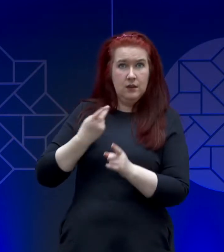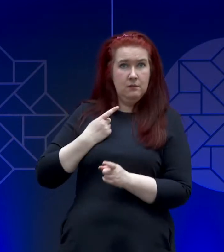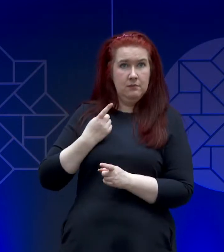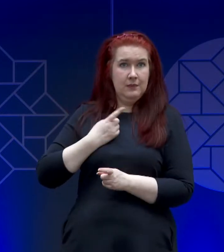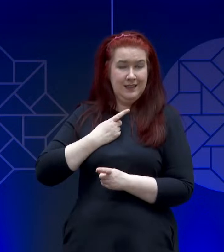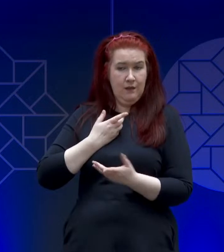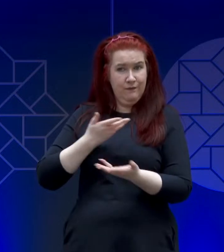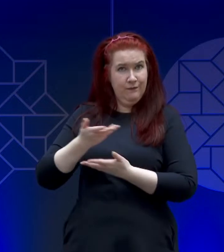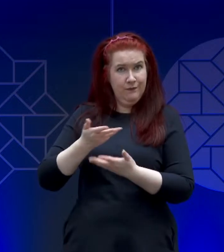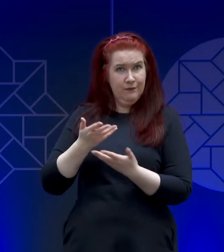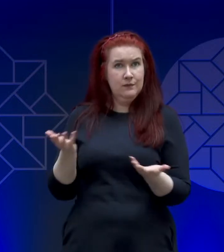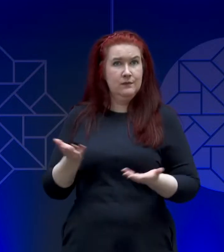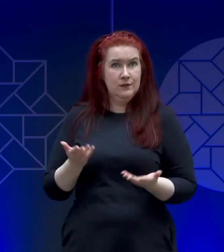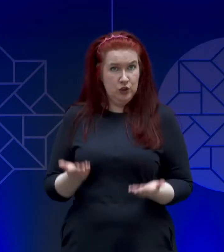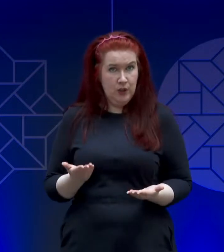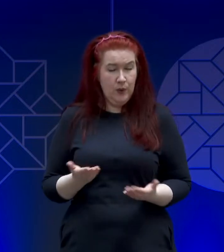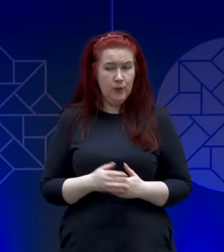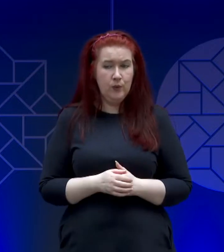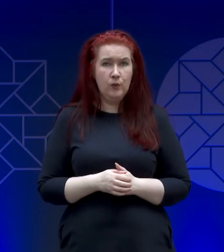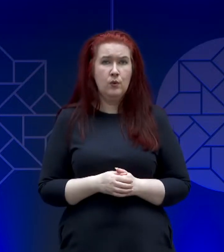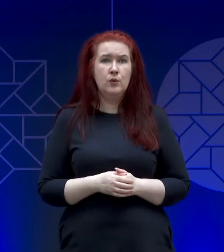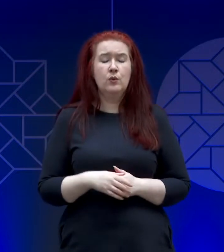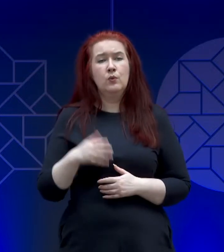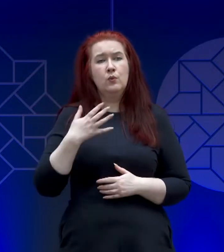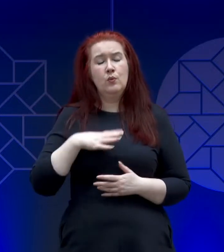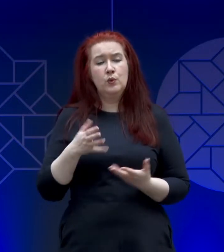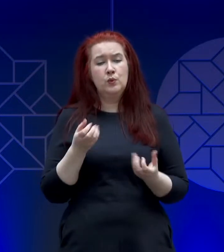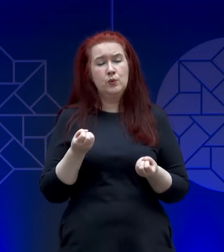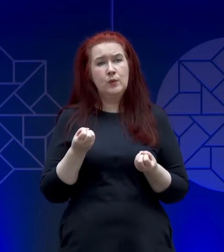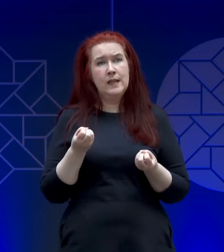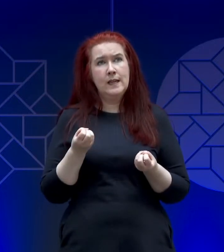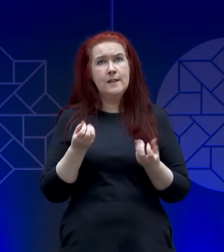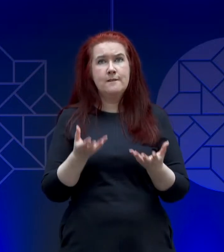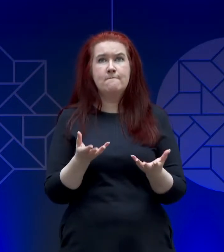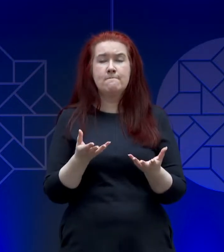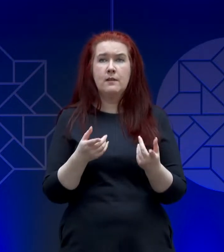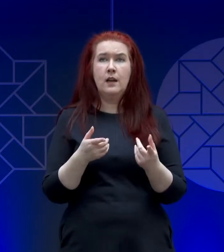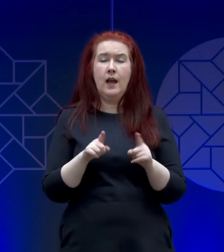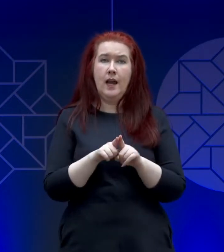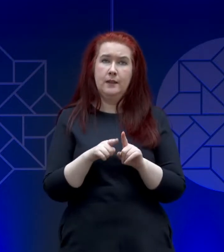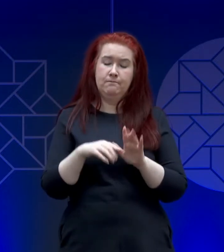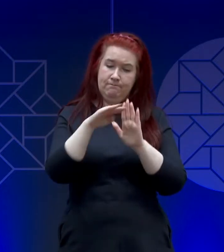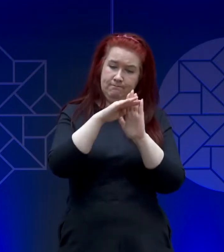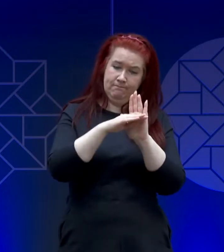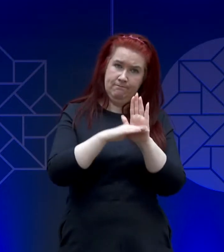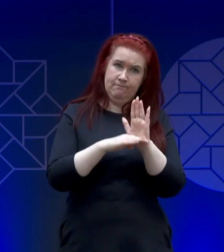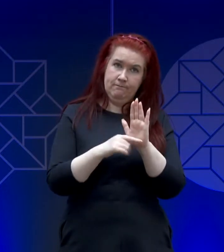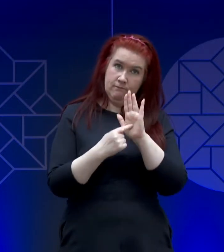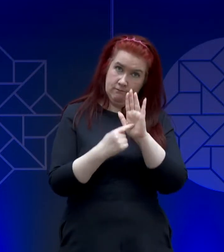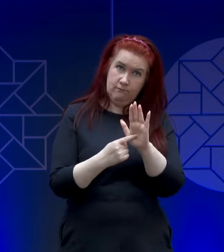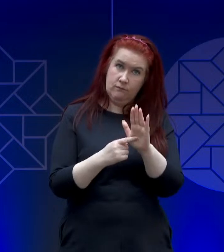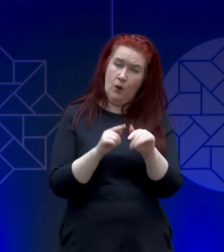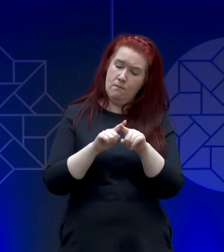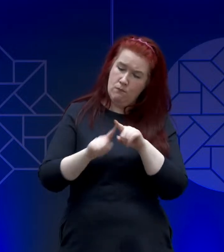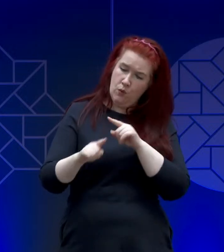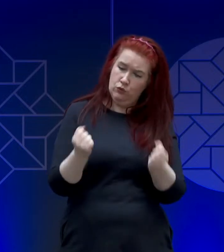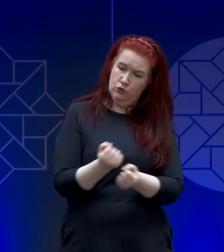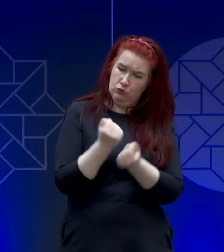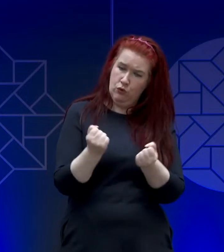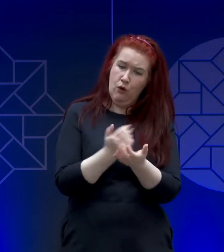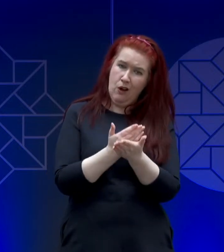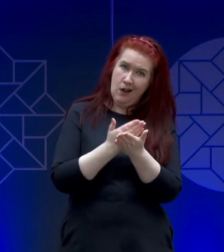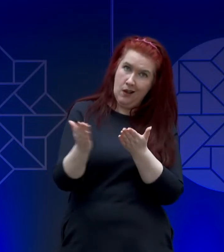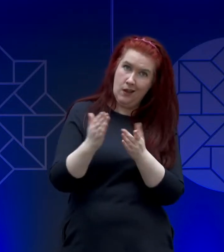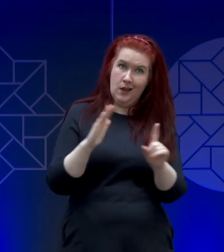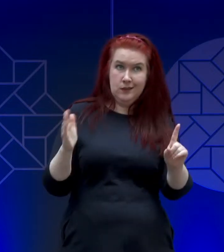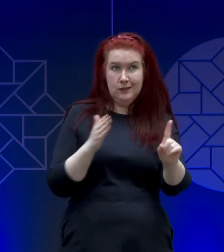just now, is to give off and set out the strongest and clearest direction